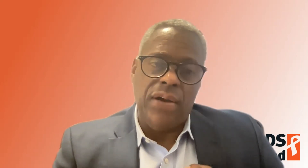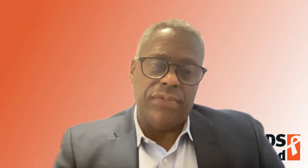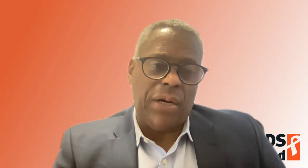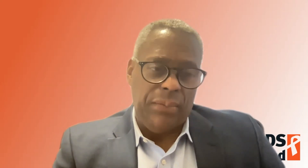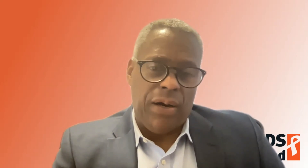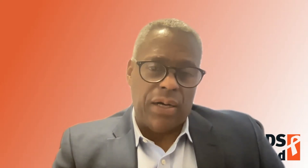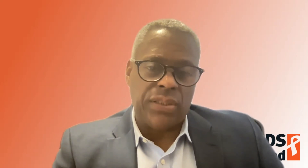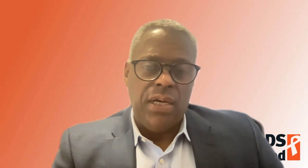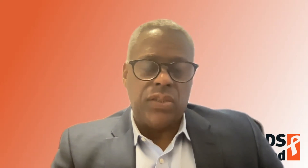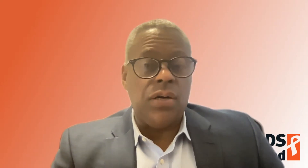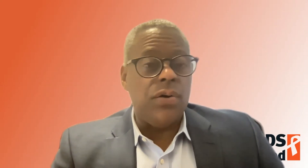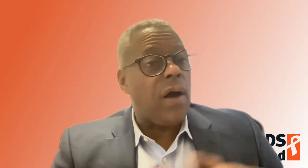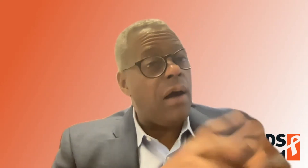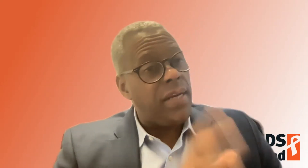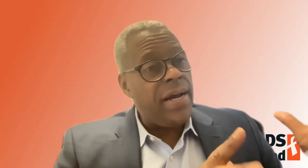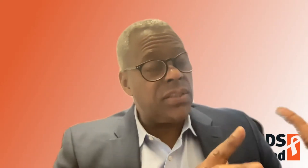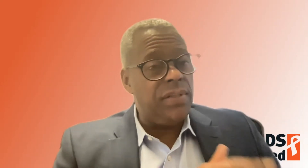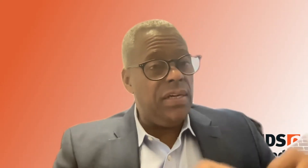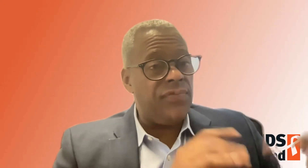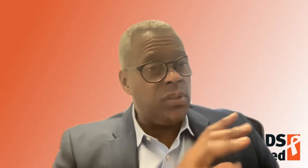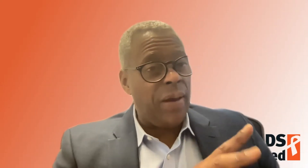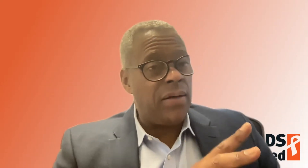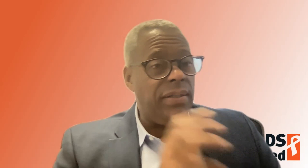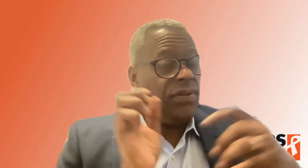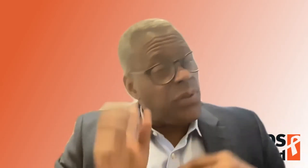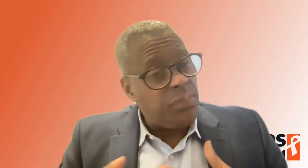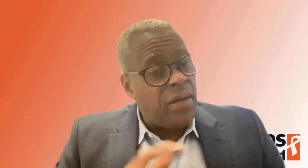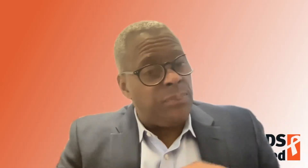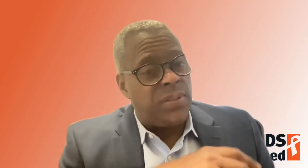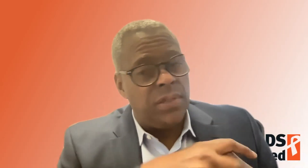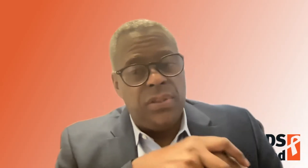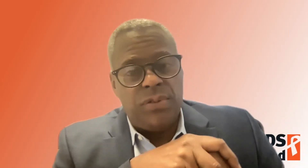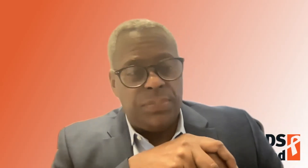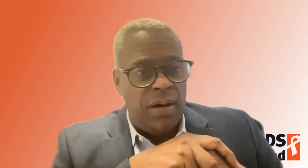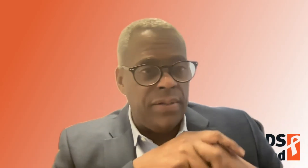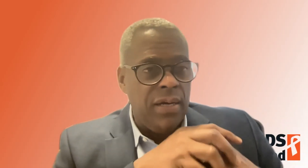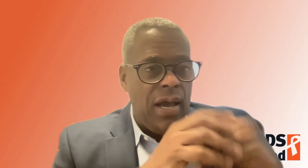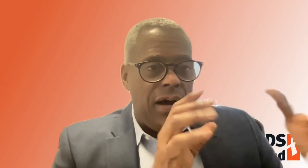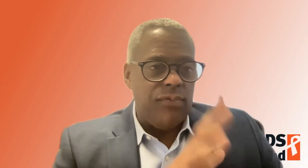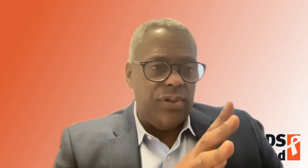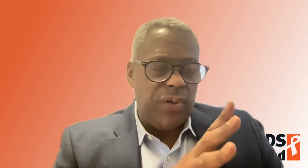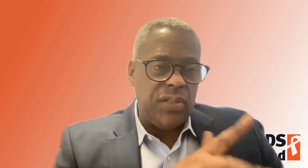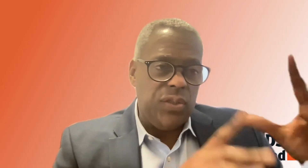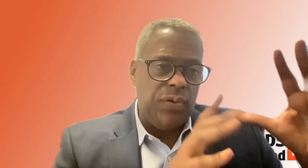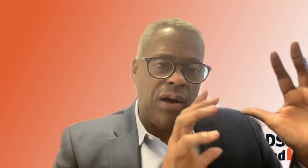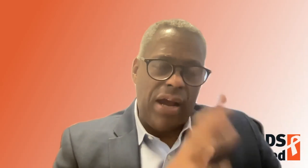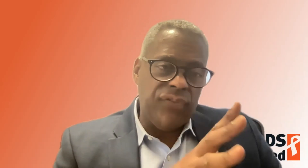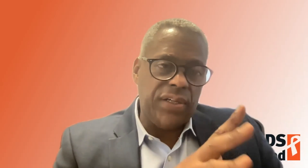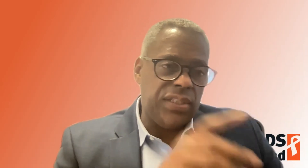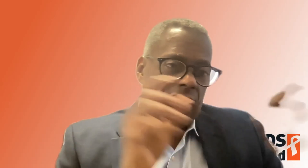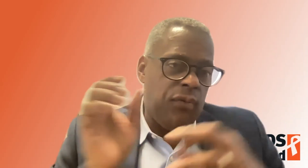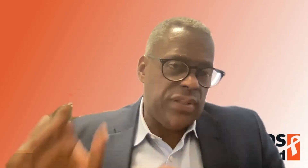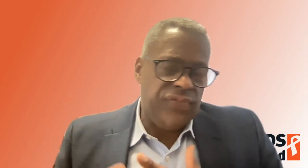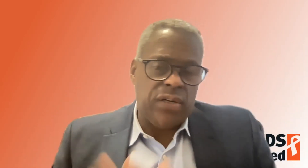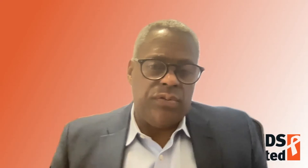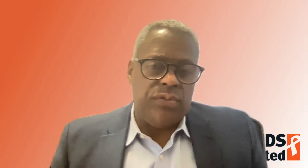of monkeypox. So I'm going to ask the first panel and the third panel particularly to respond with regard to our